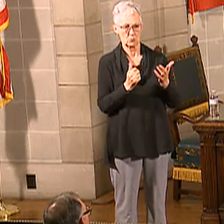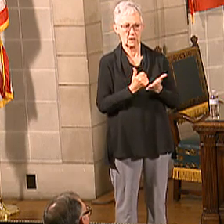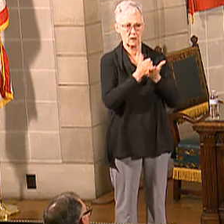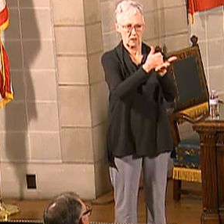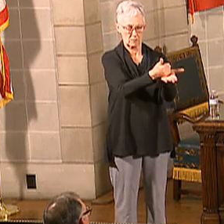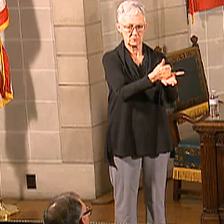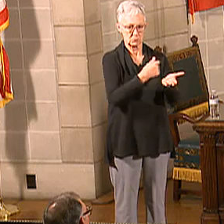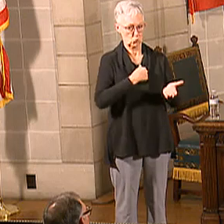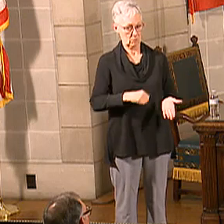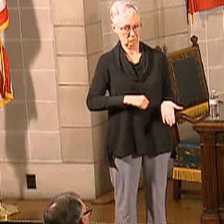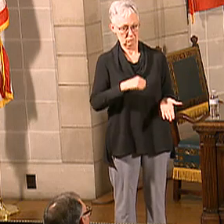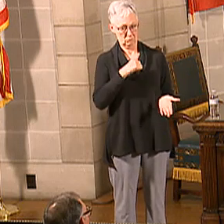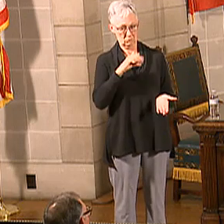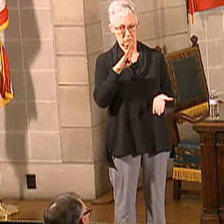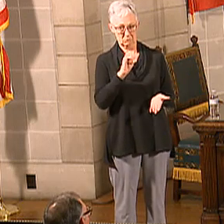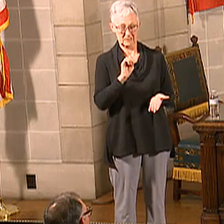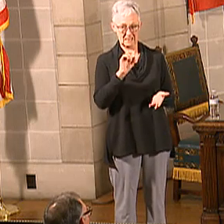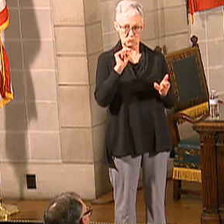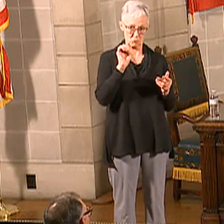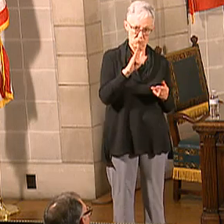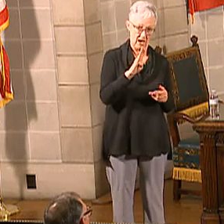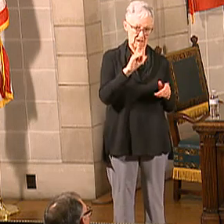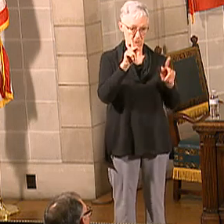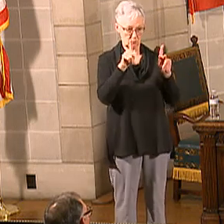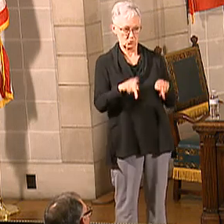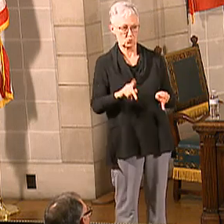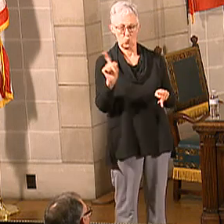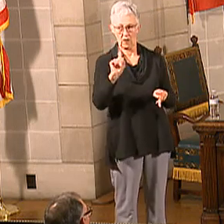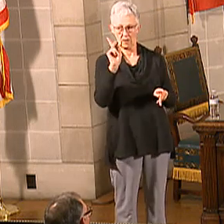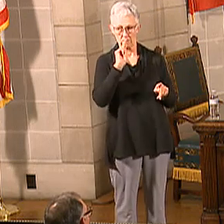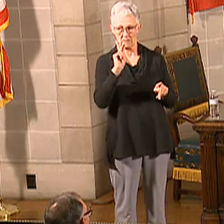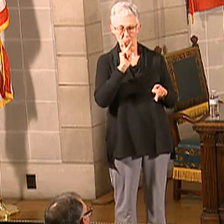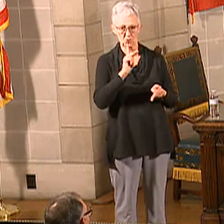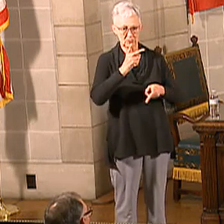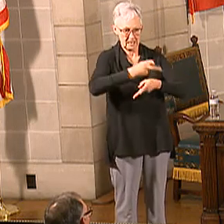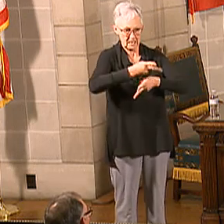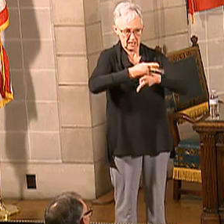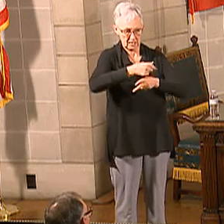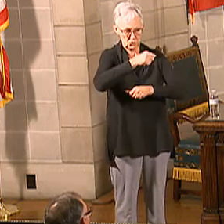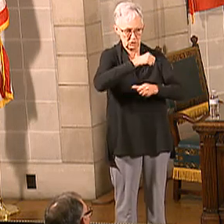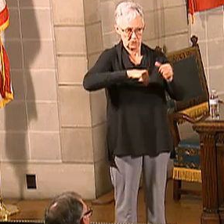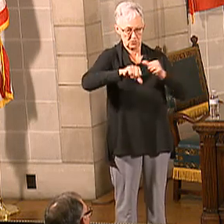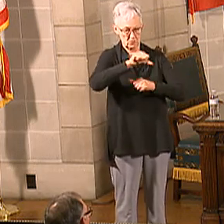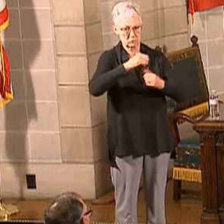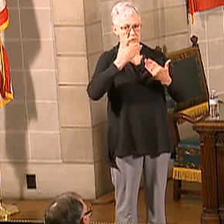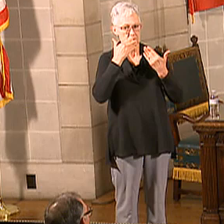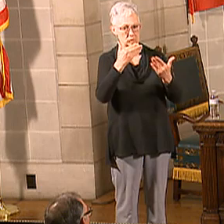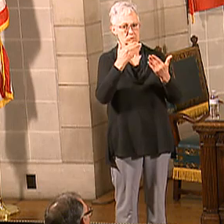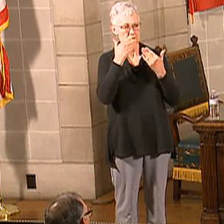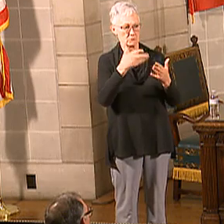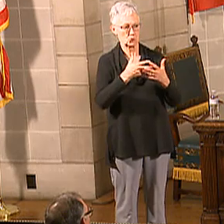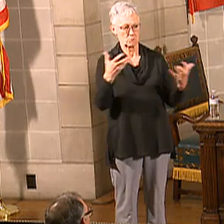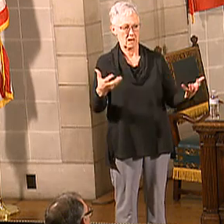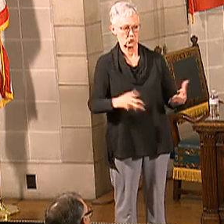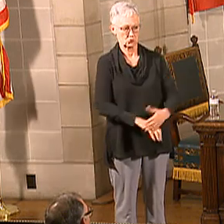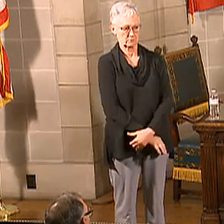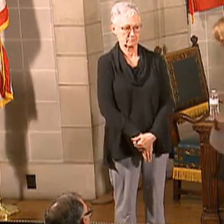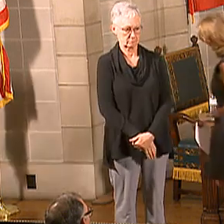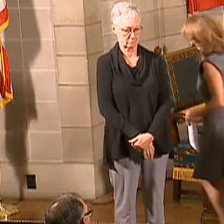see people taking care of each other and doing what we need to be safe. So thank you very much.